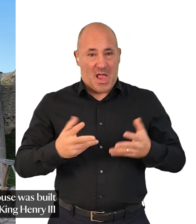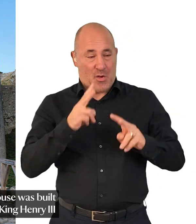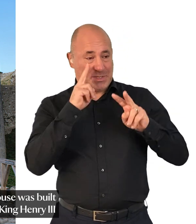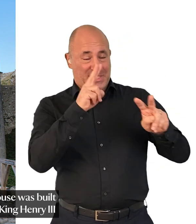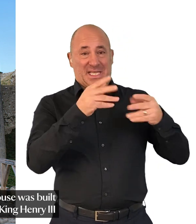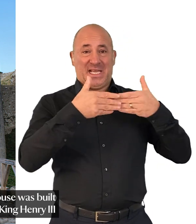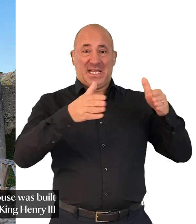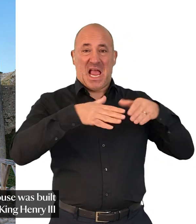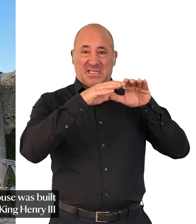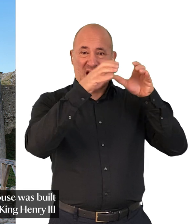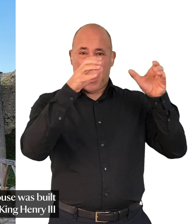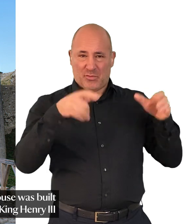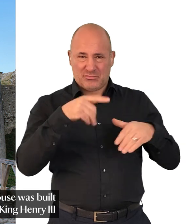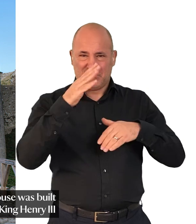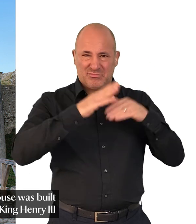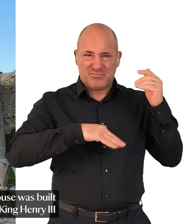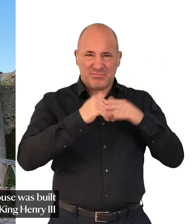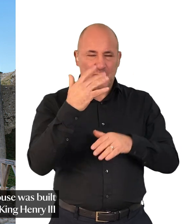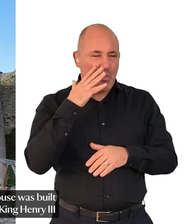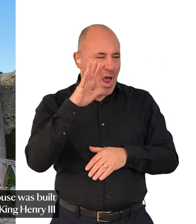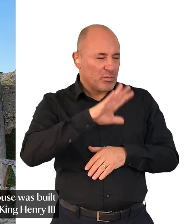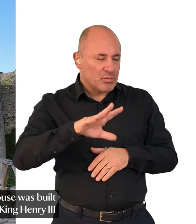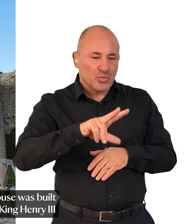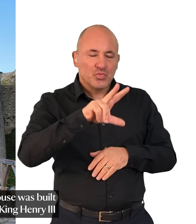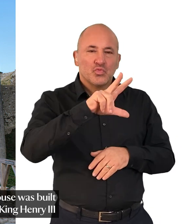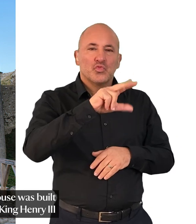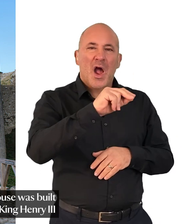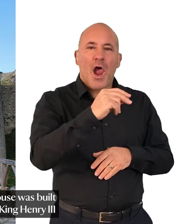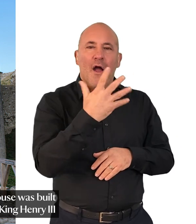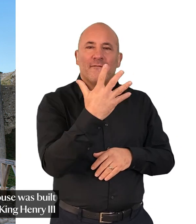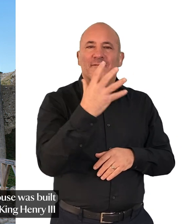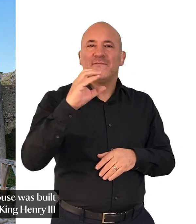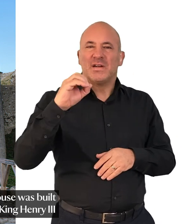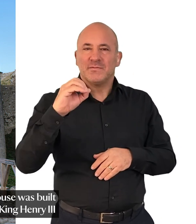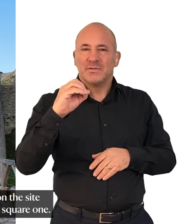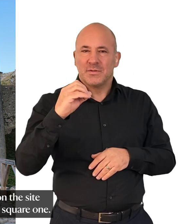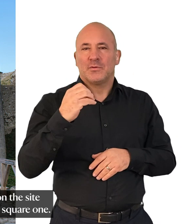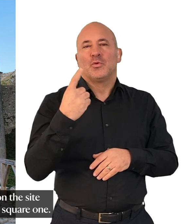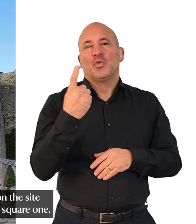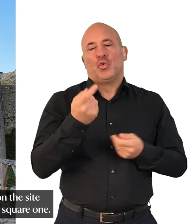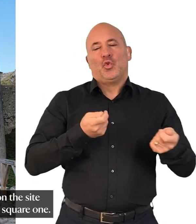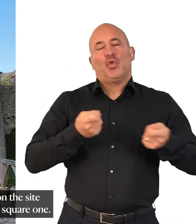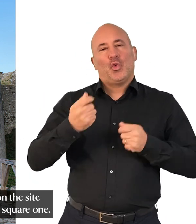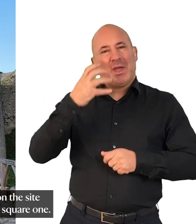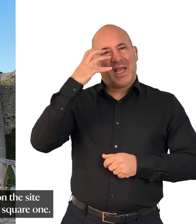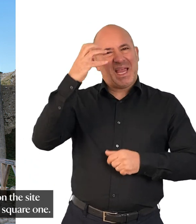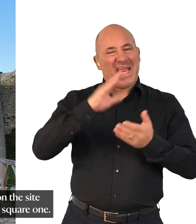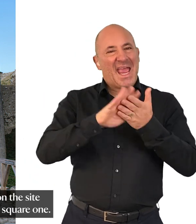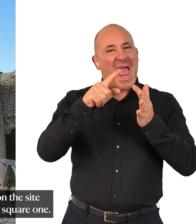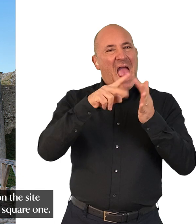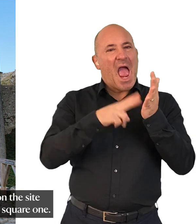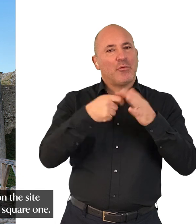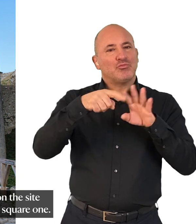The present gatehouse was built during the reign of King Henry III in about 1250,